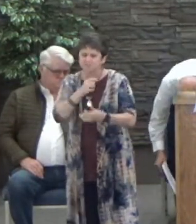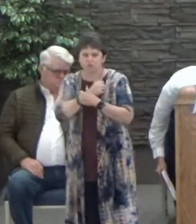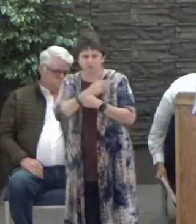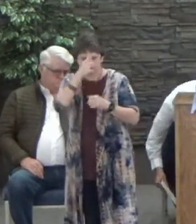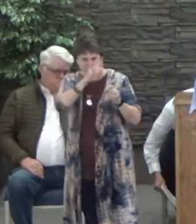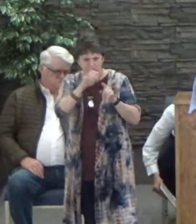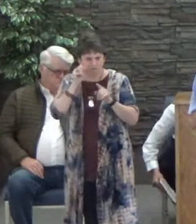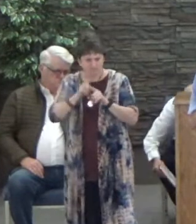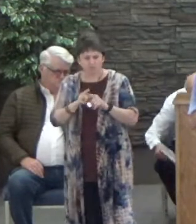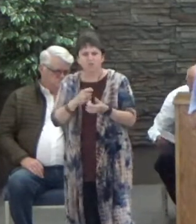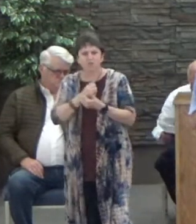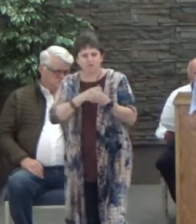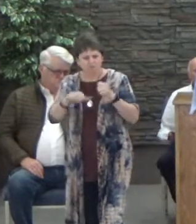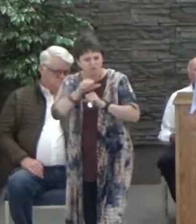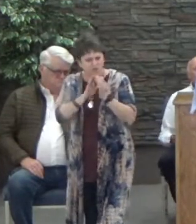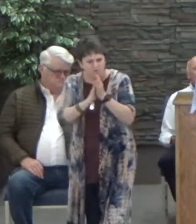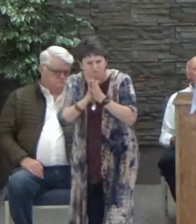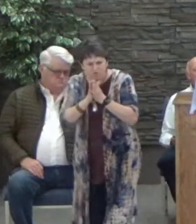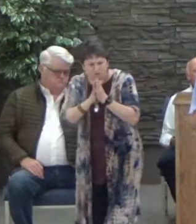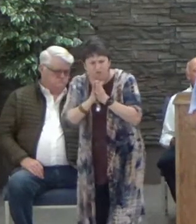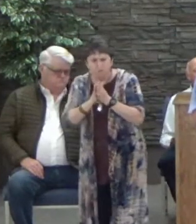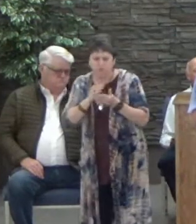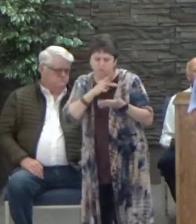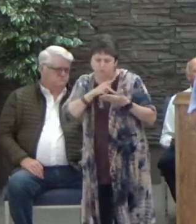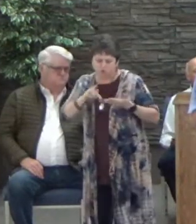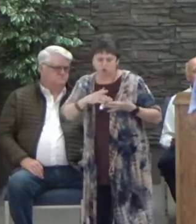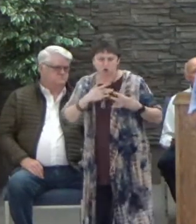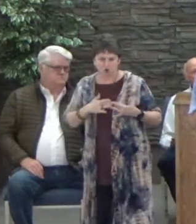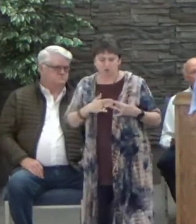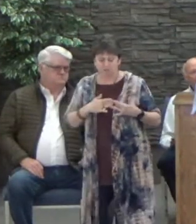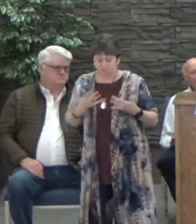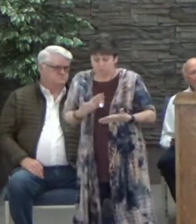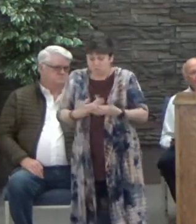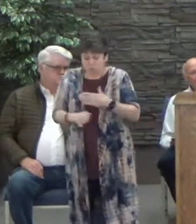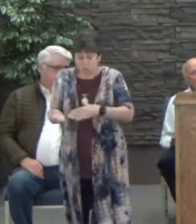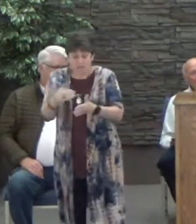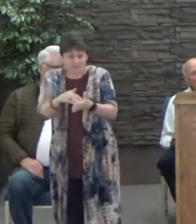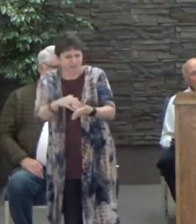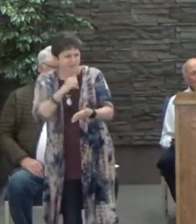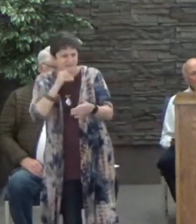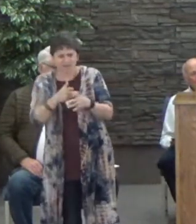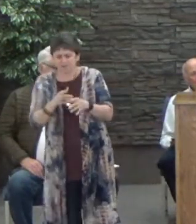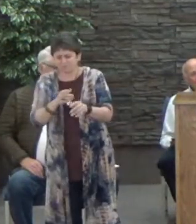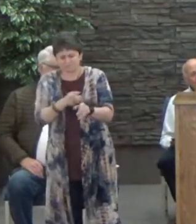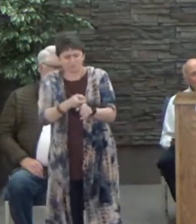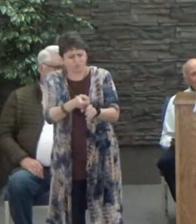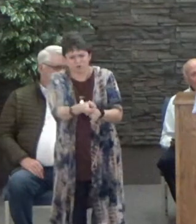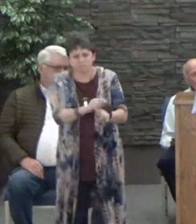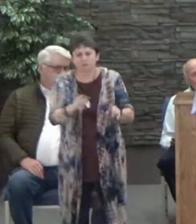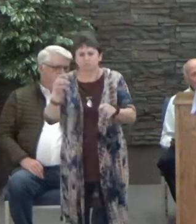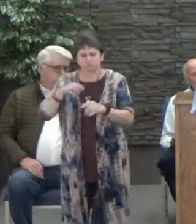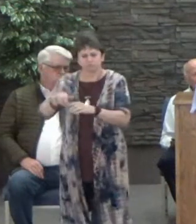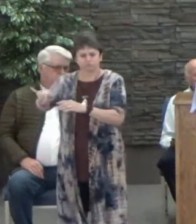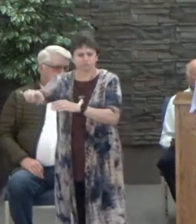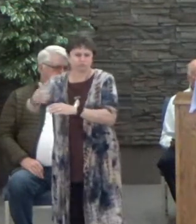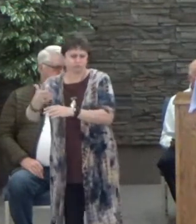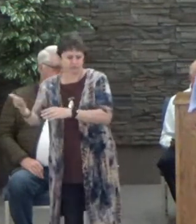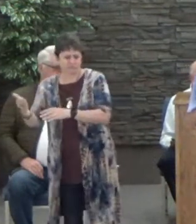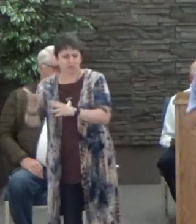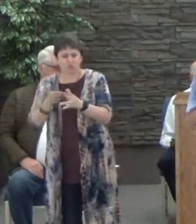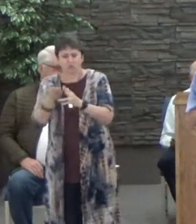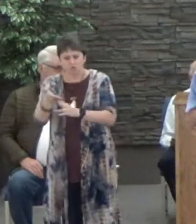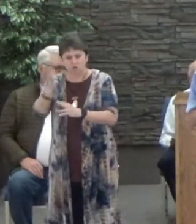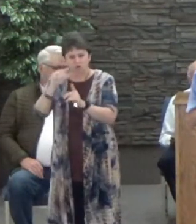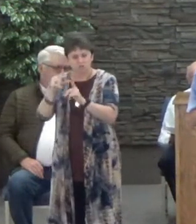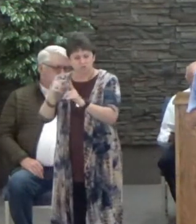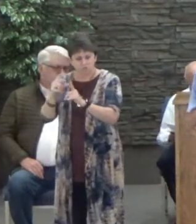brethren, love one another fervently with a pure heart, having been born again, not of corruptible seed, but incorruptible, through the word of